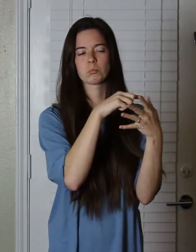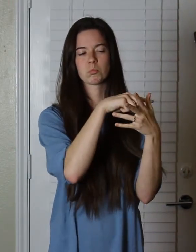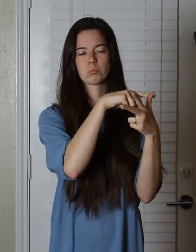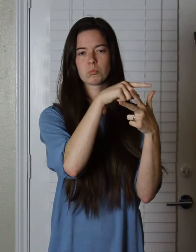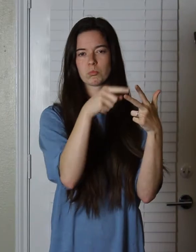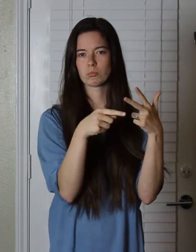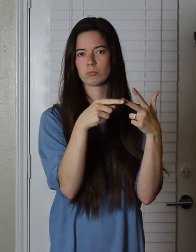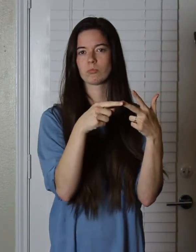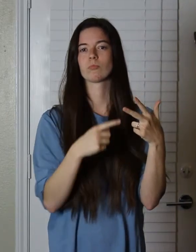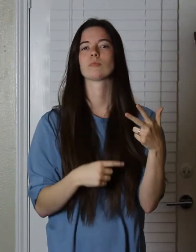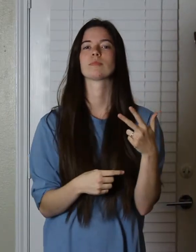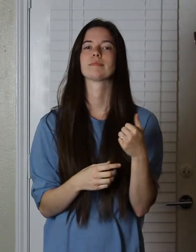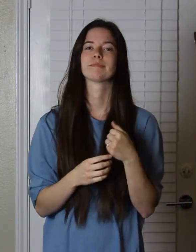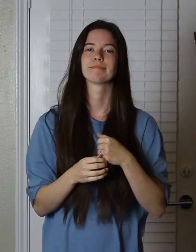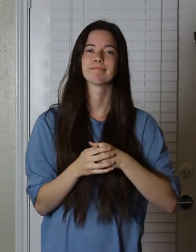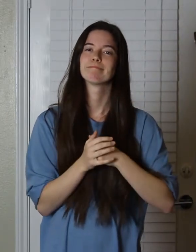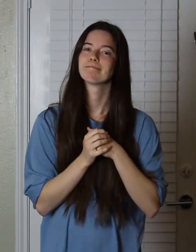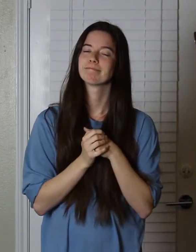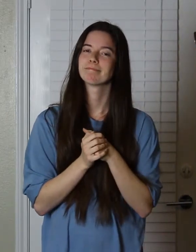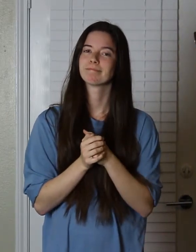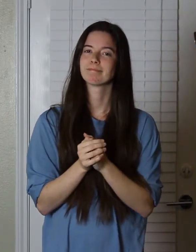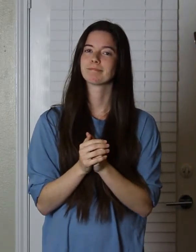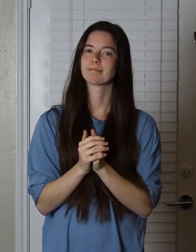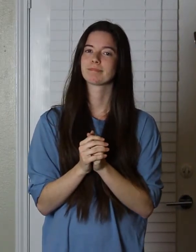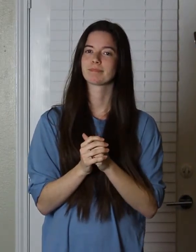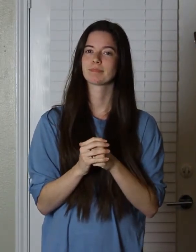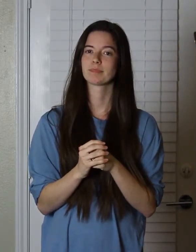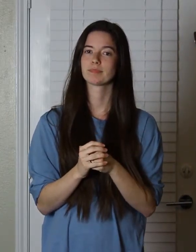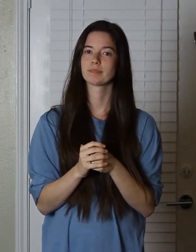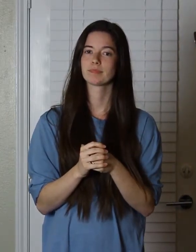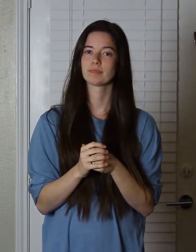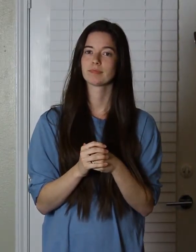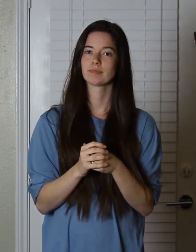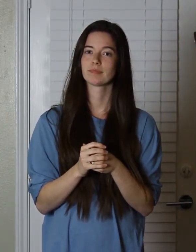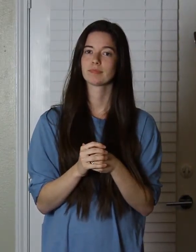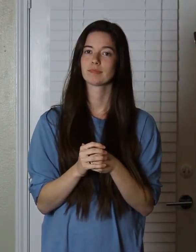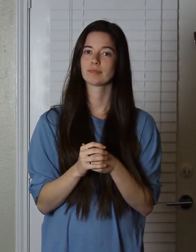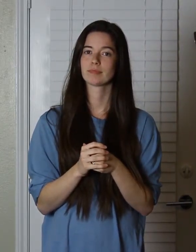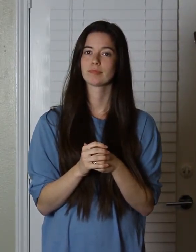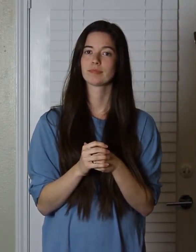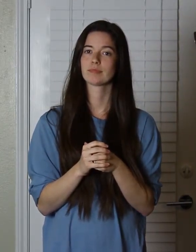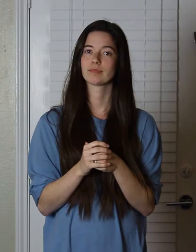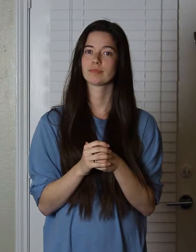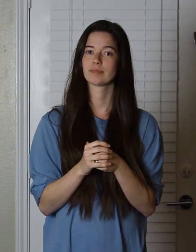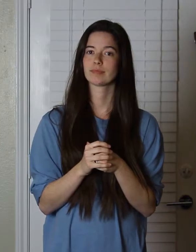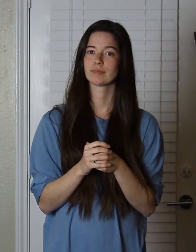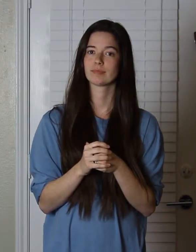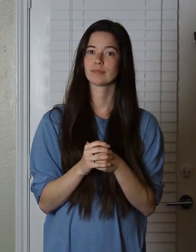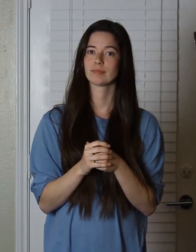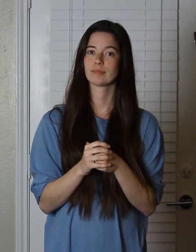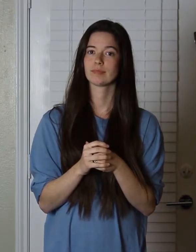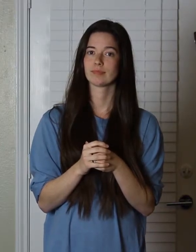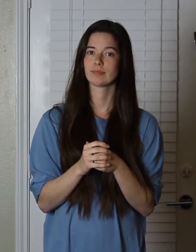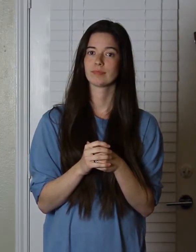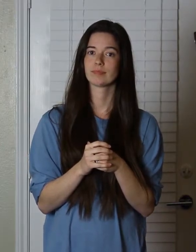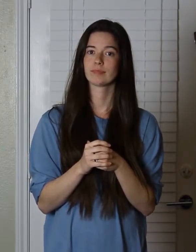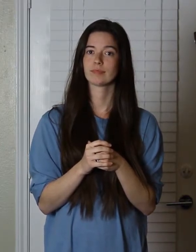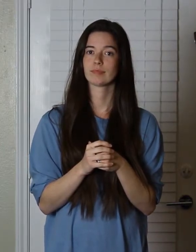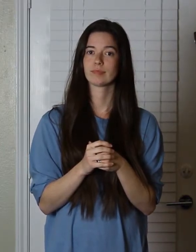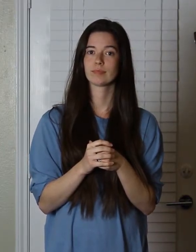The 3rd step of the water cycle is precipitation, which occurs when so much water has condensed that the air cannot hold it